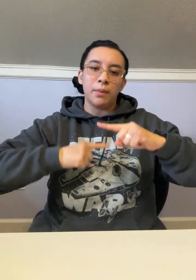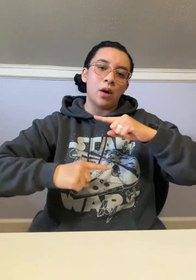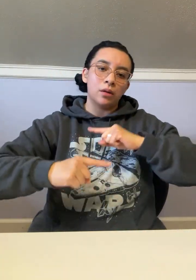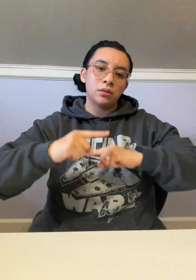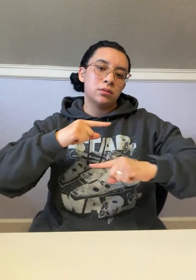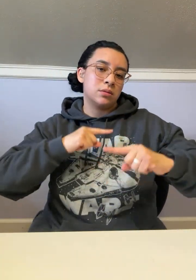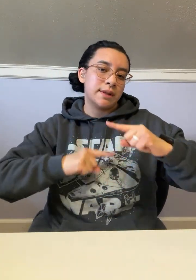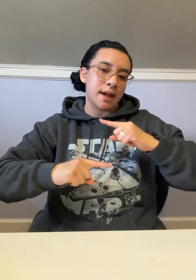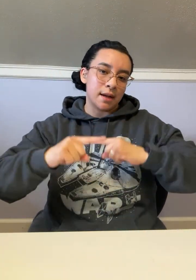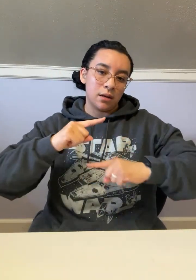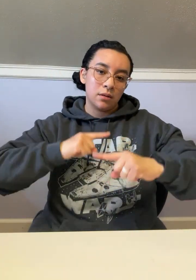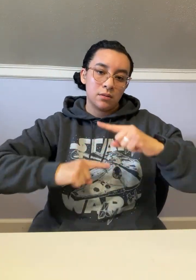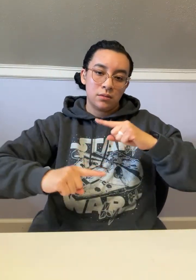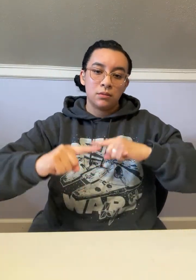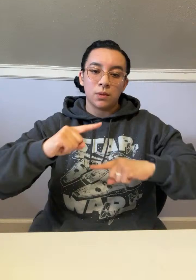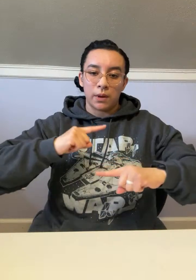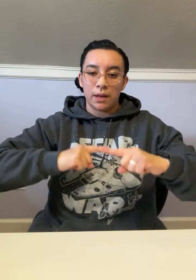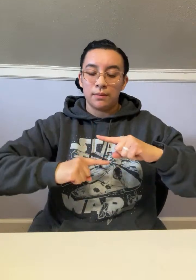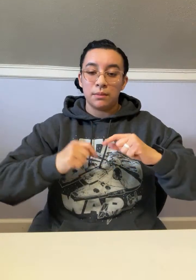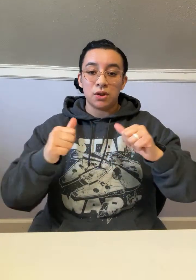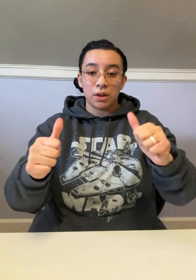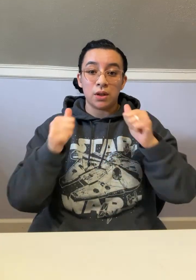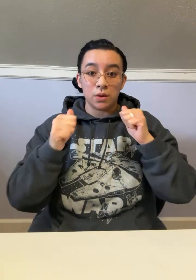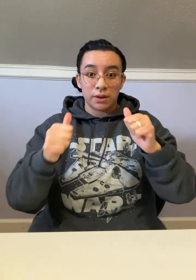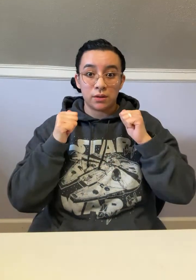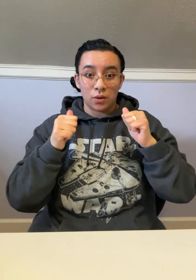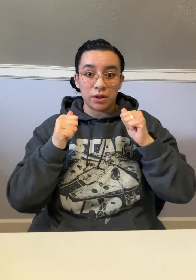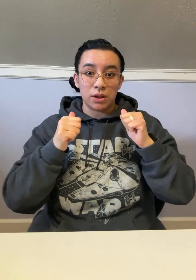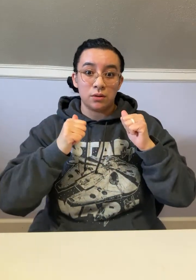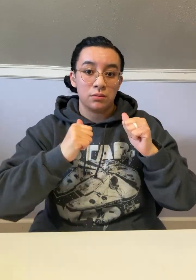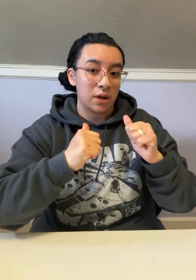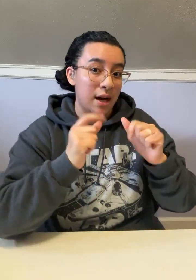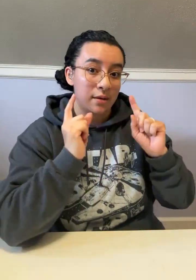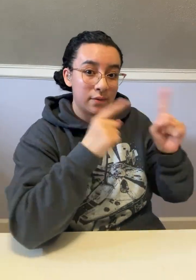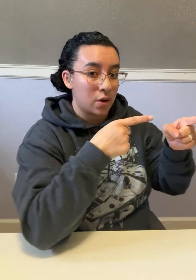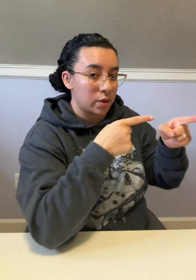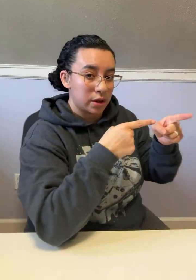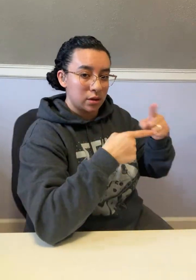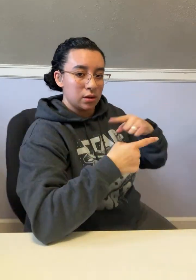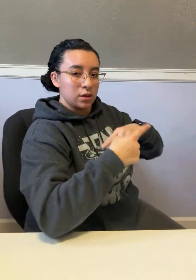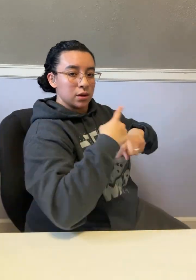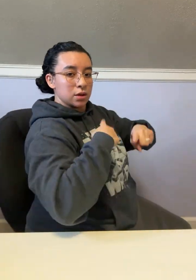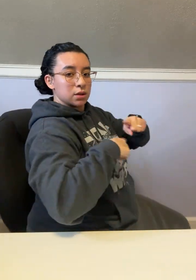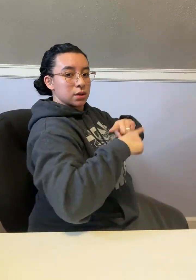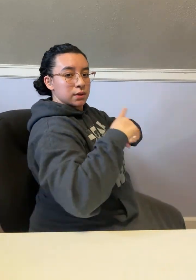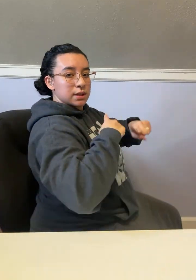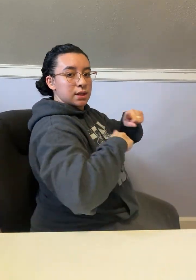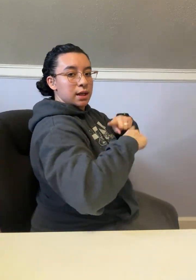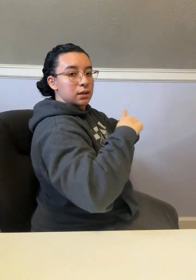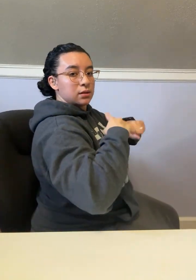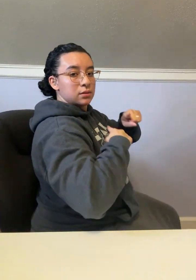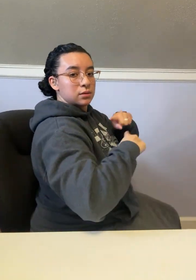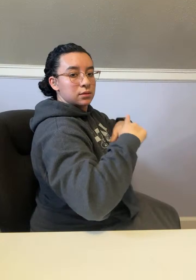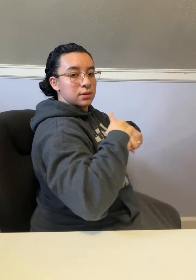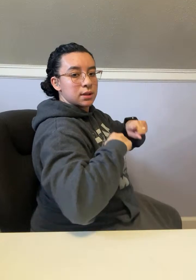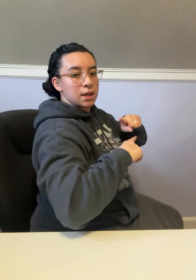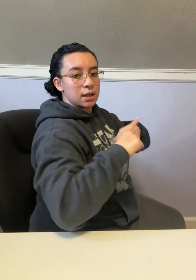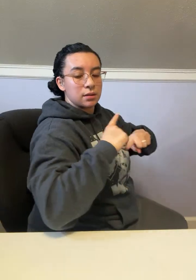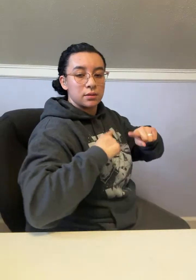ball. Sign. Okay, make sure it goes towards you, not forward. So sign, sign.